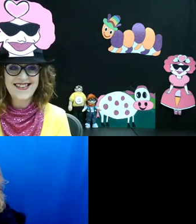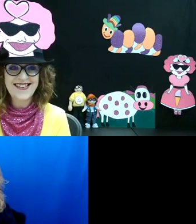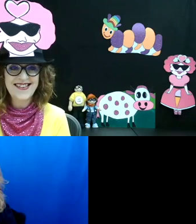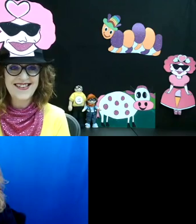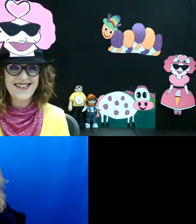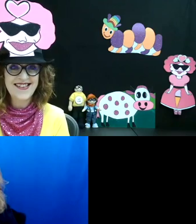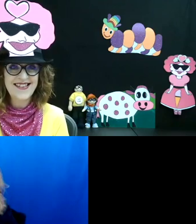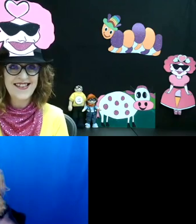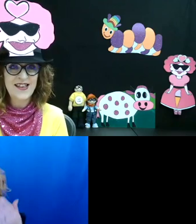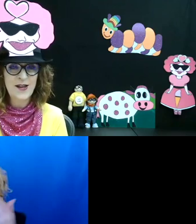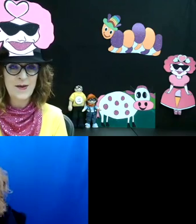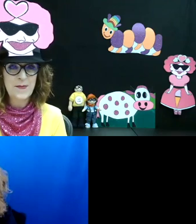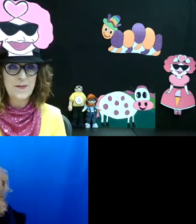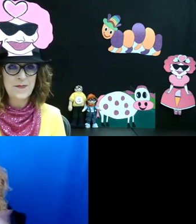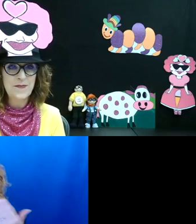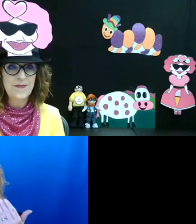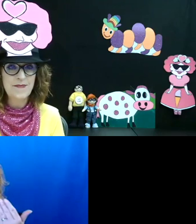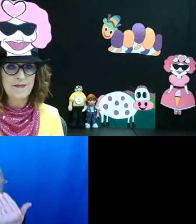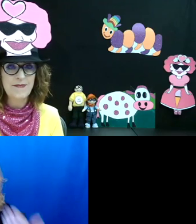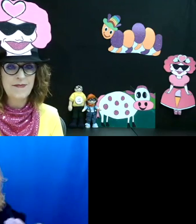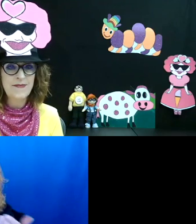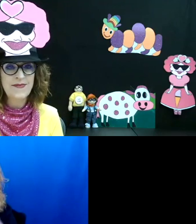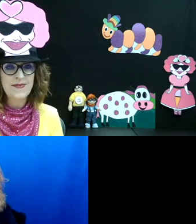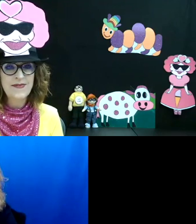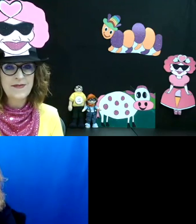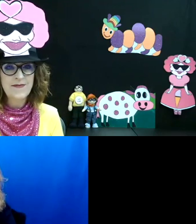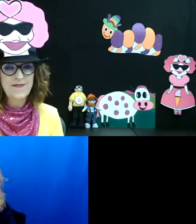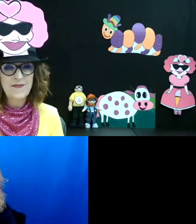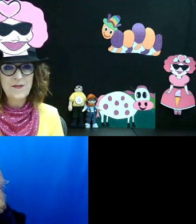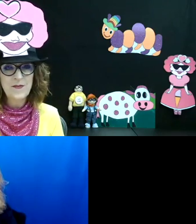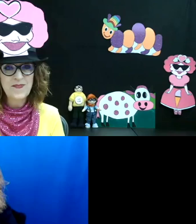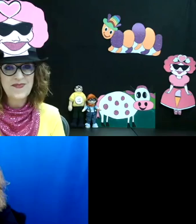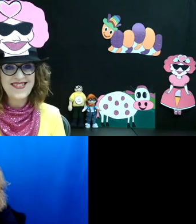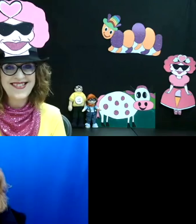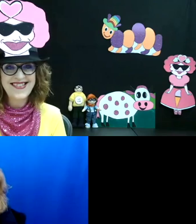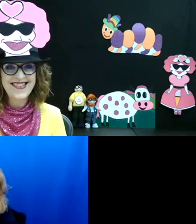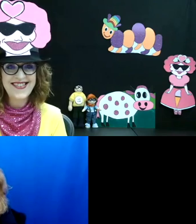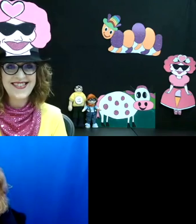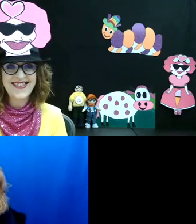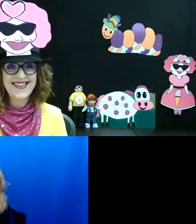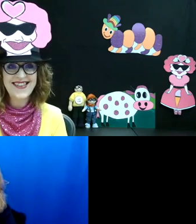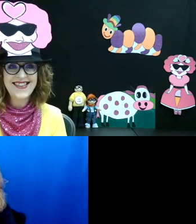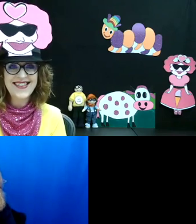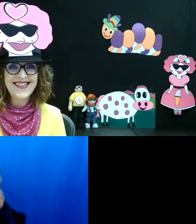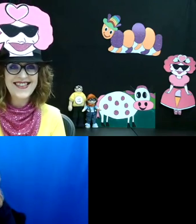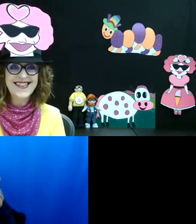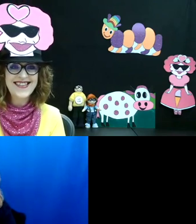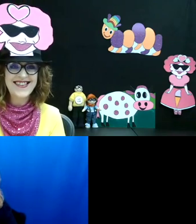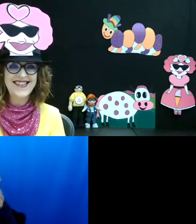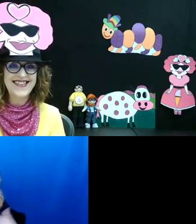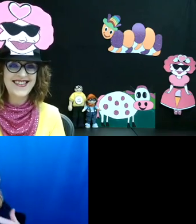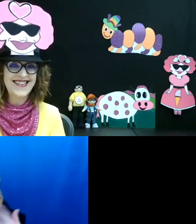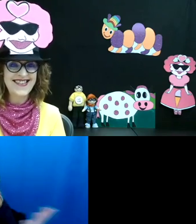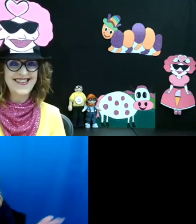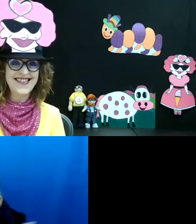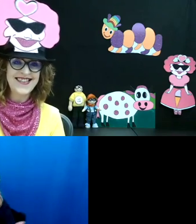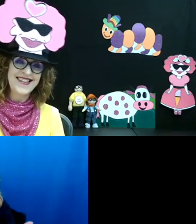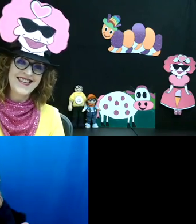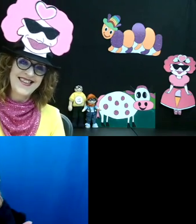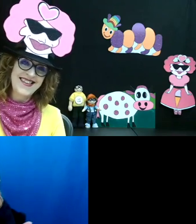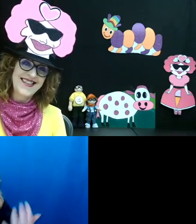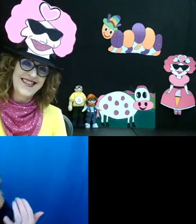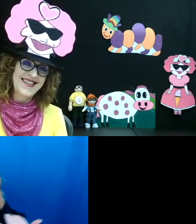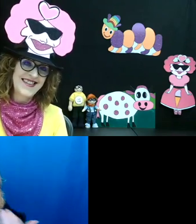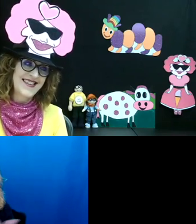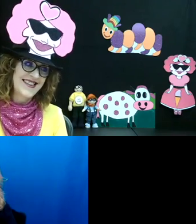All right, I think we'll go ahead and get started. Good afternoon. We are so excited that you are joining us this week